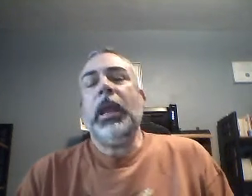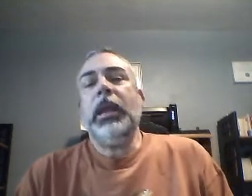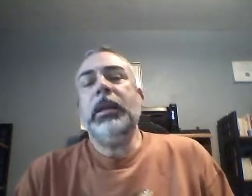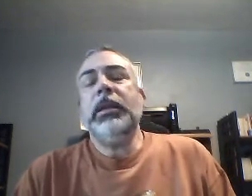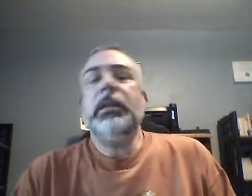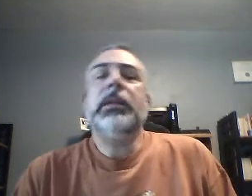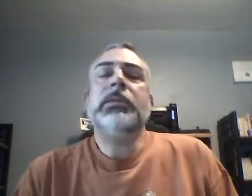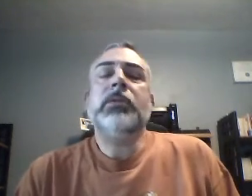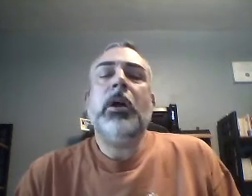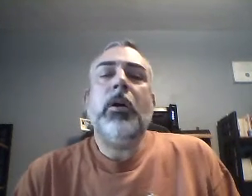And